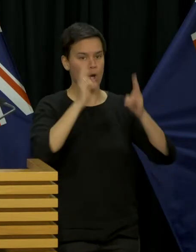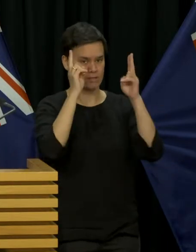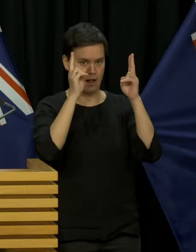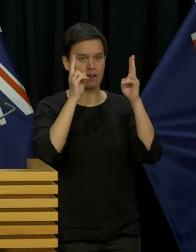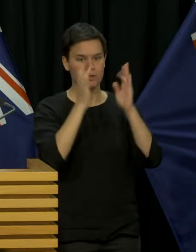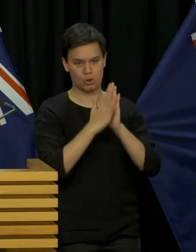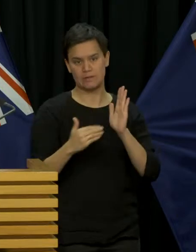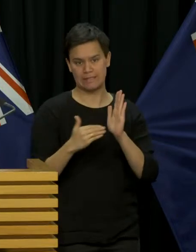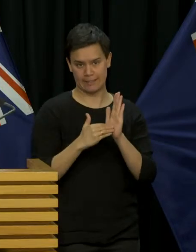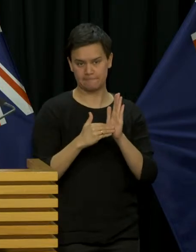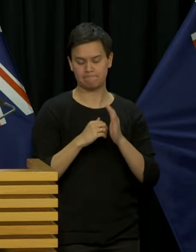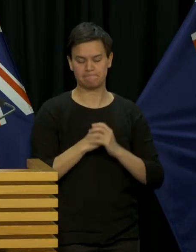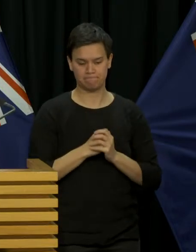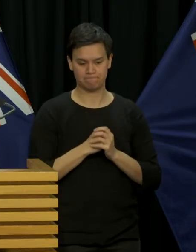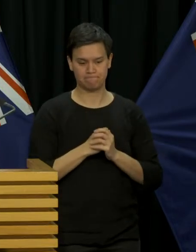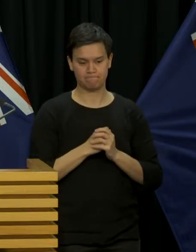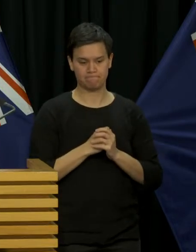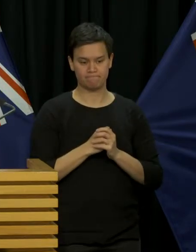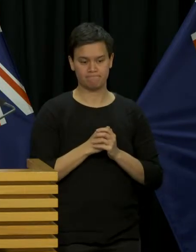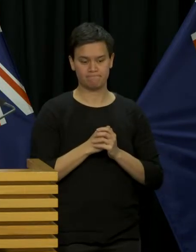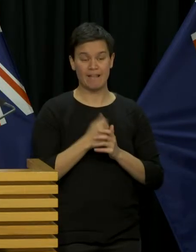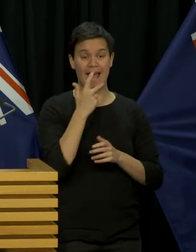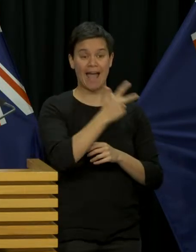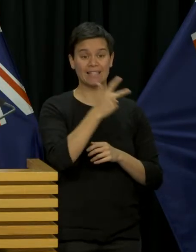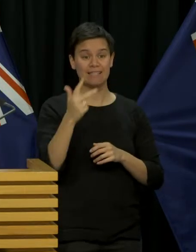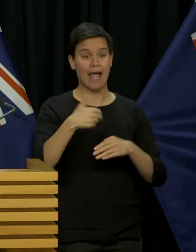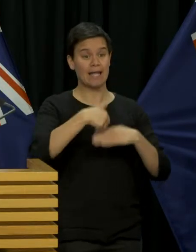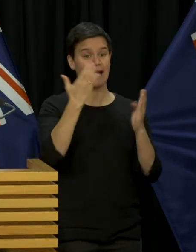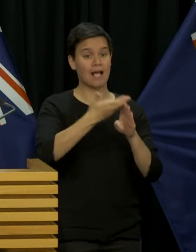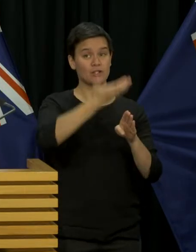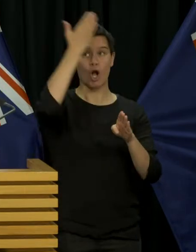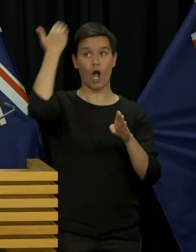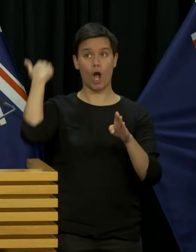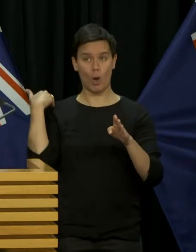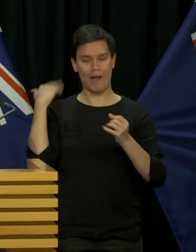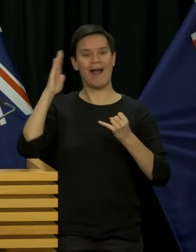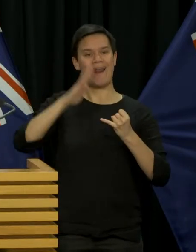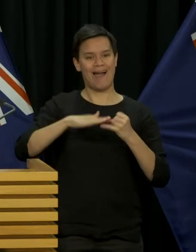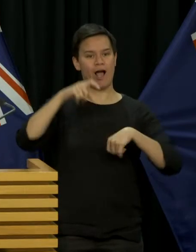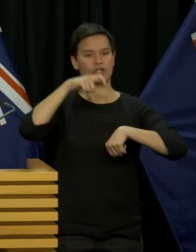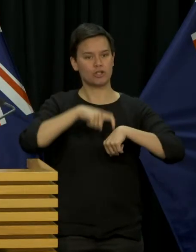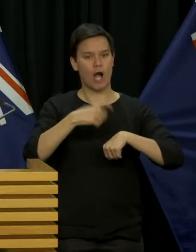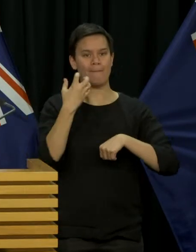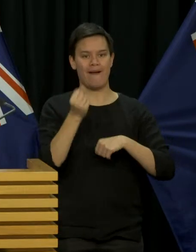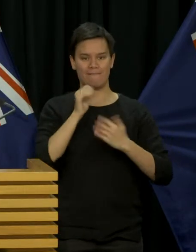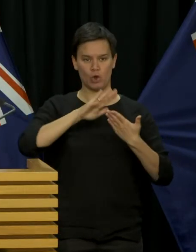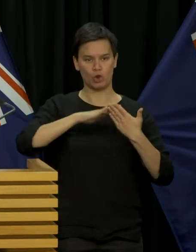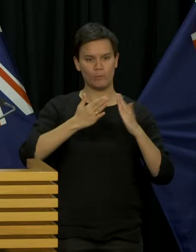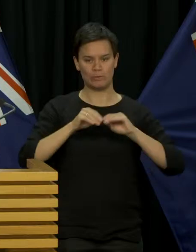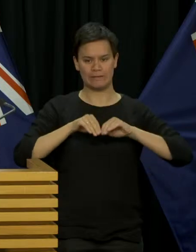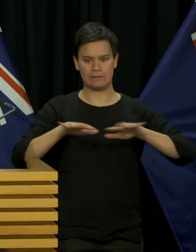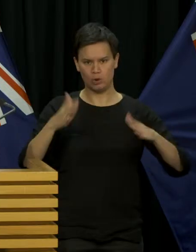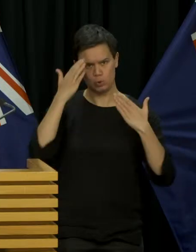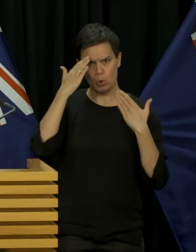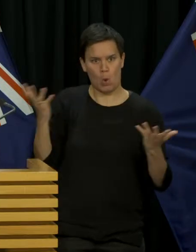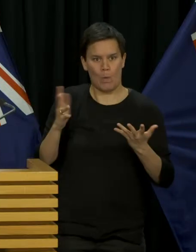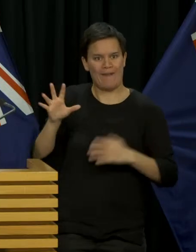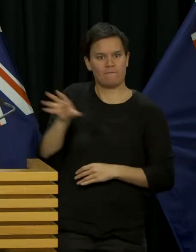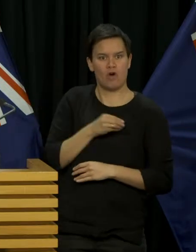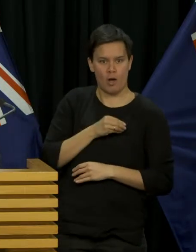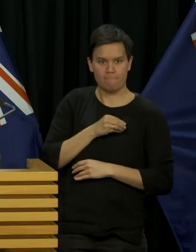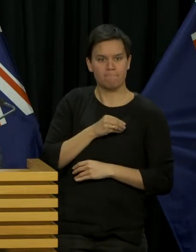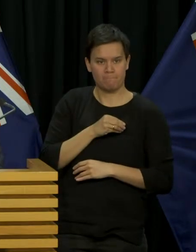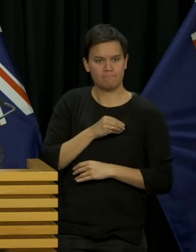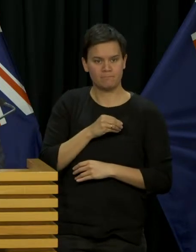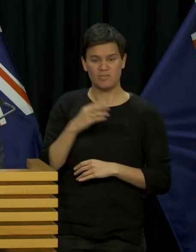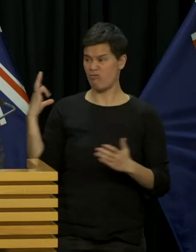Zealand. It's now been 88 days since the last case of COVID-19 was acquired locally from an unknown source, as we've reported